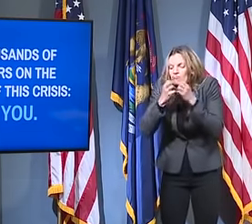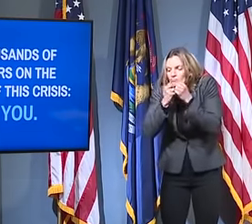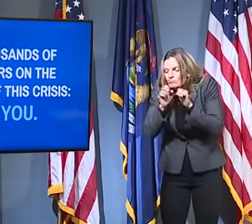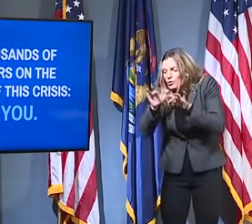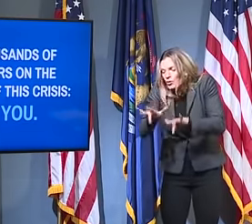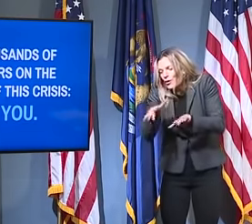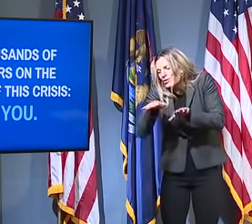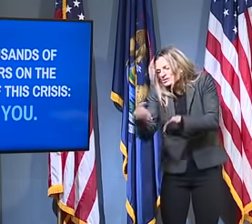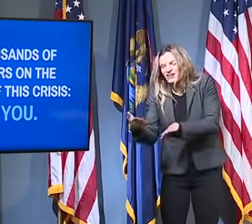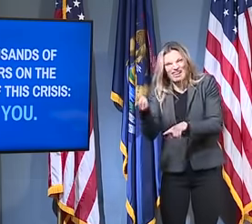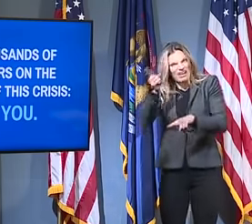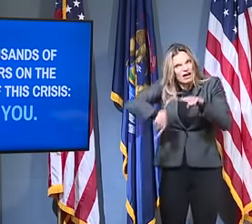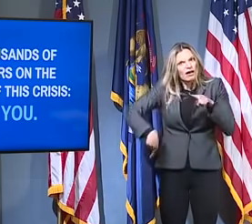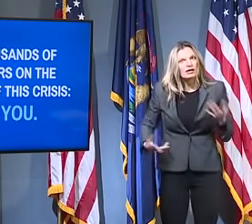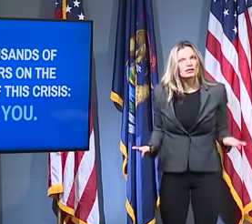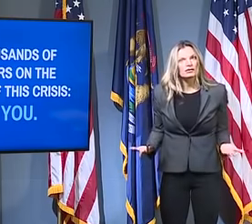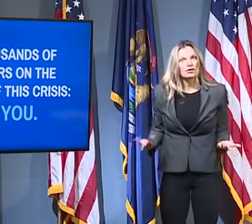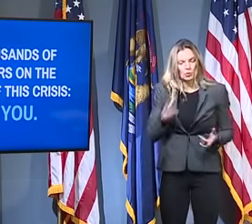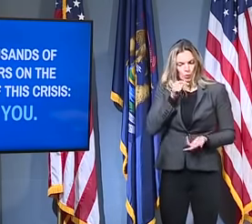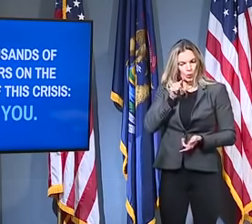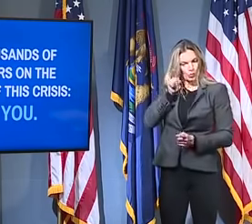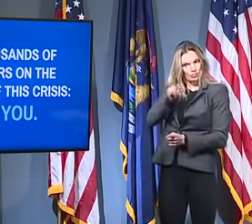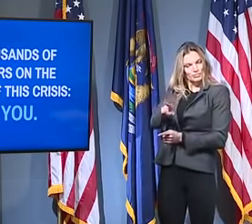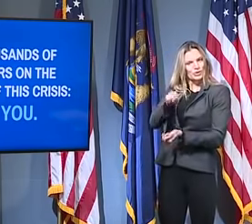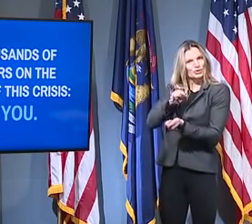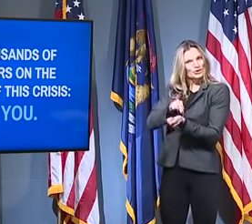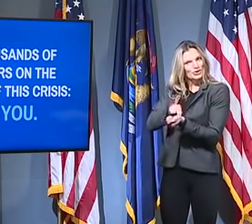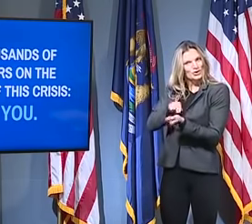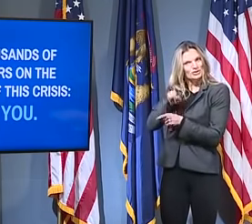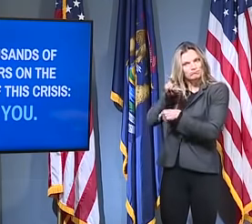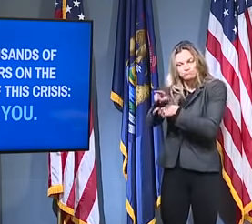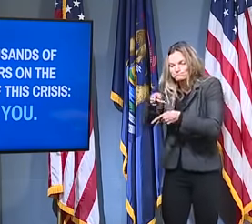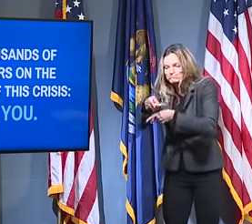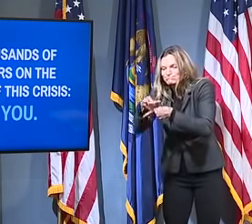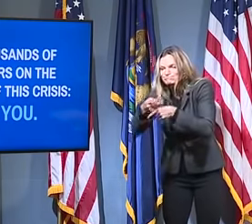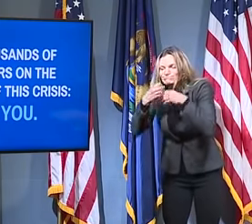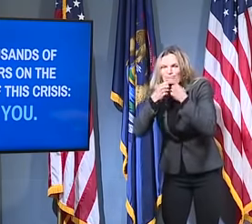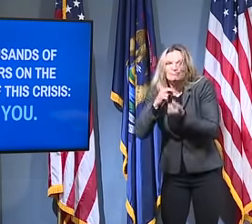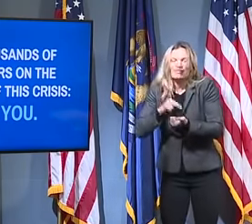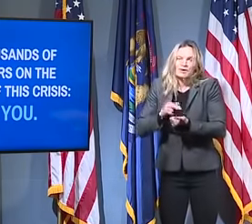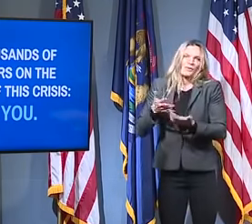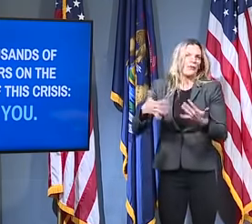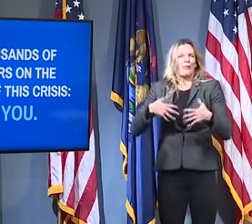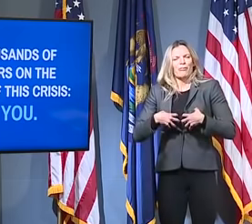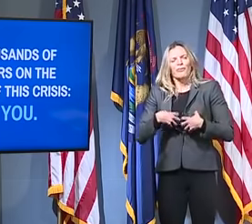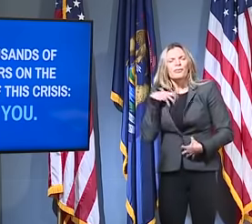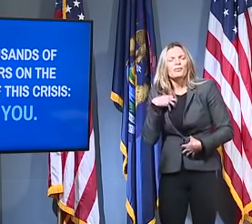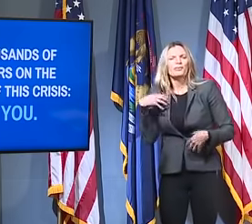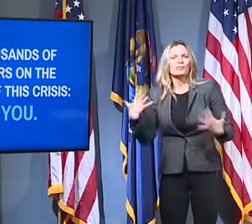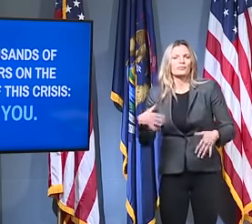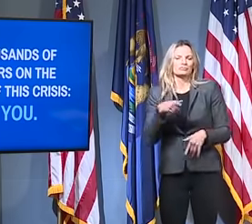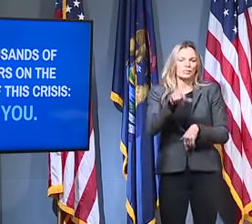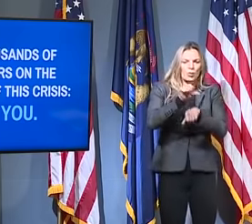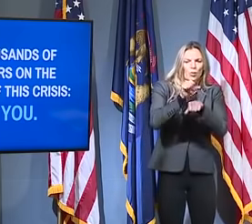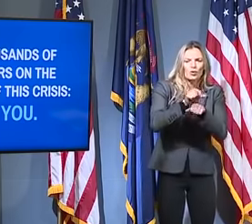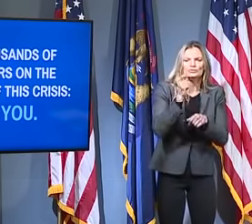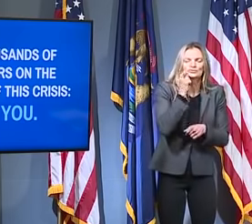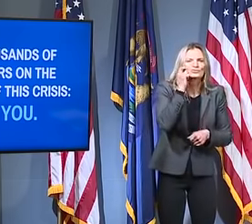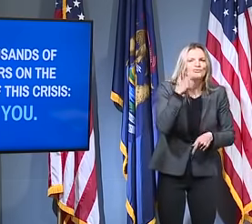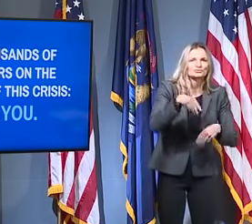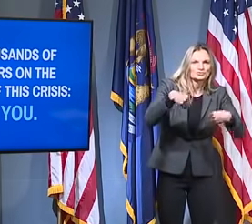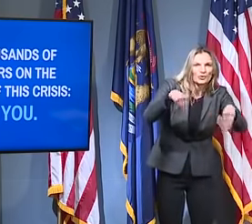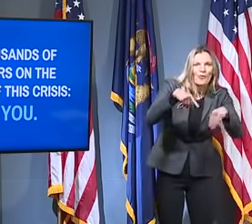store workers, especially in the beginning of this pandemic, worked around the clock to keep our shelves stocked to ensure people could